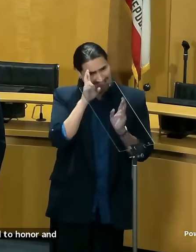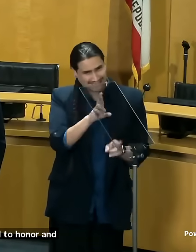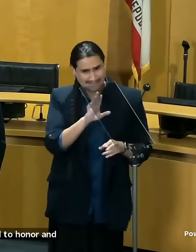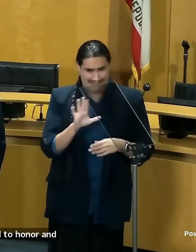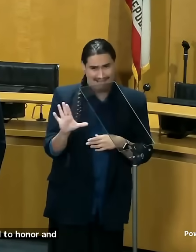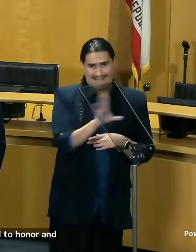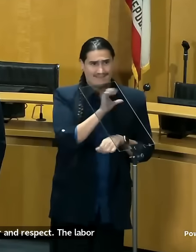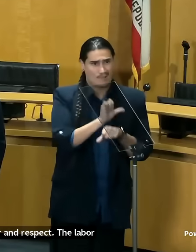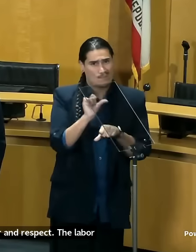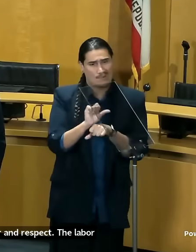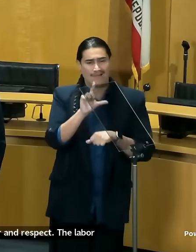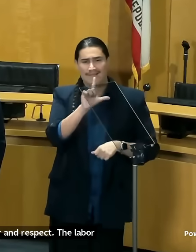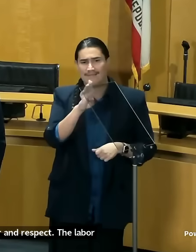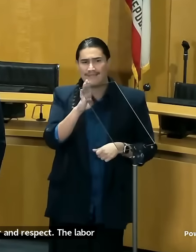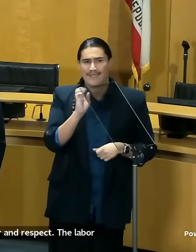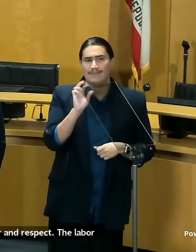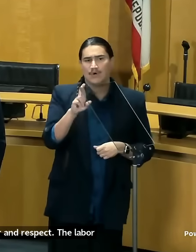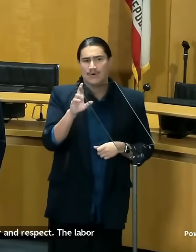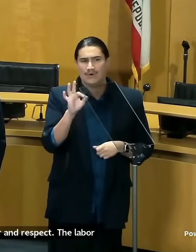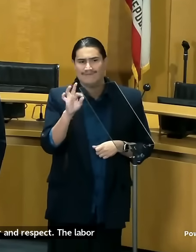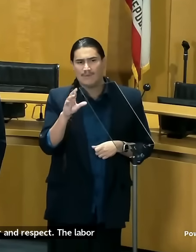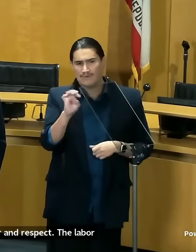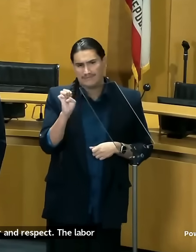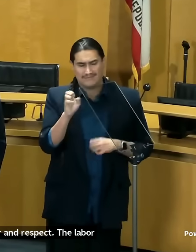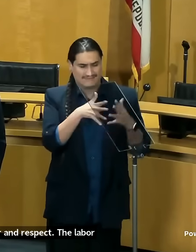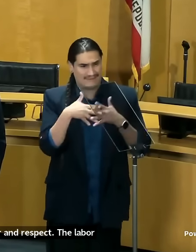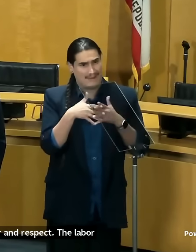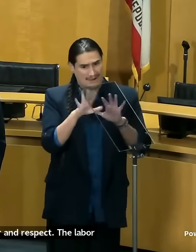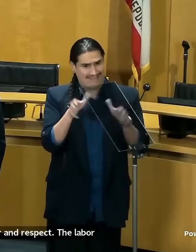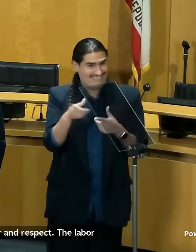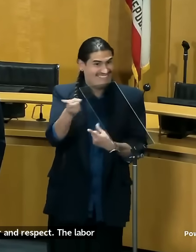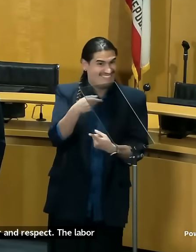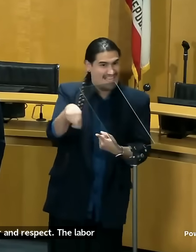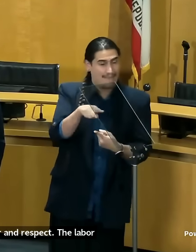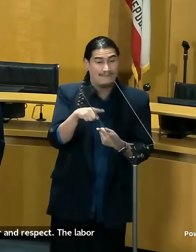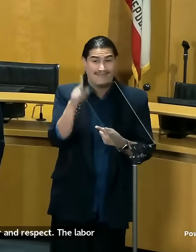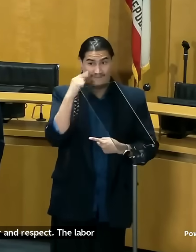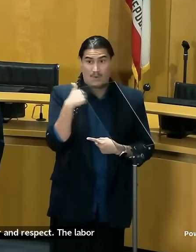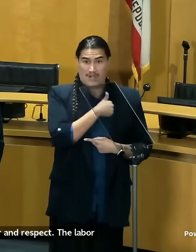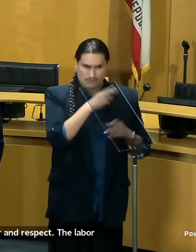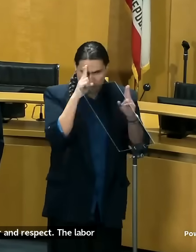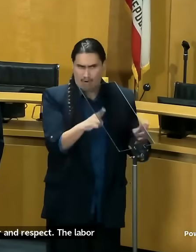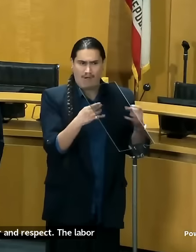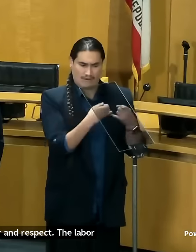labor force of America and to never cross a picket line.